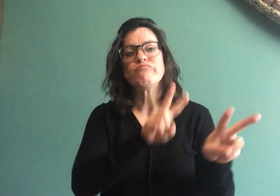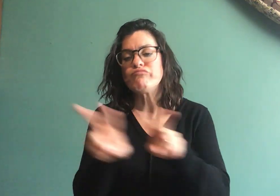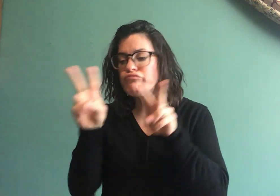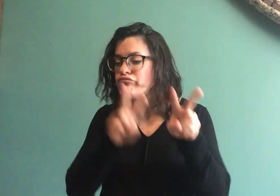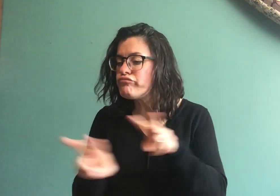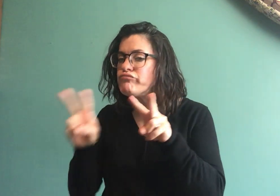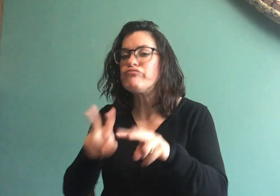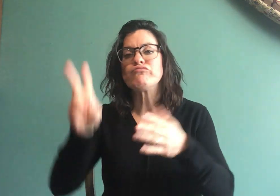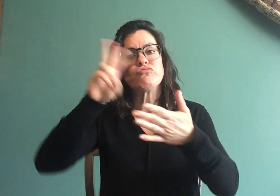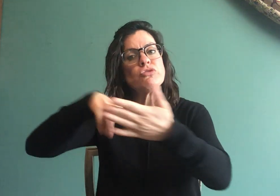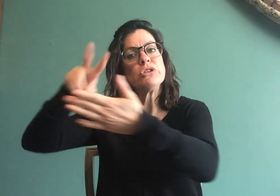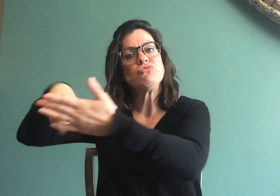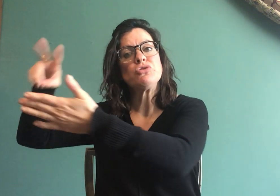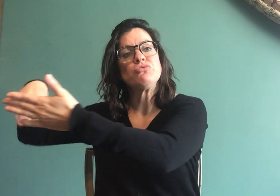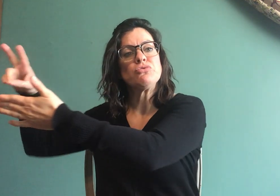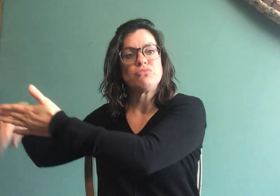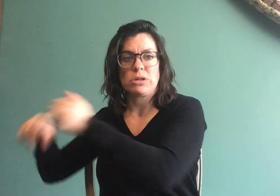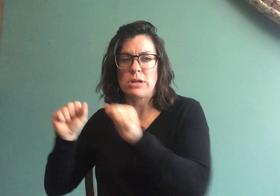it. I sent you the pages on